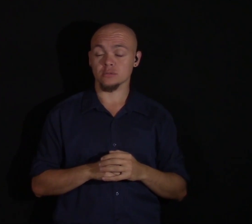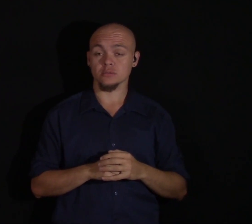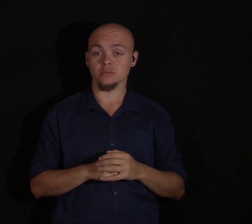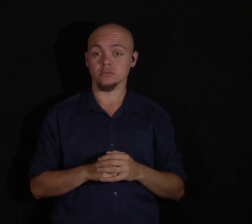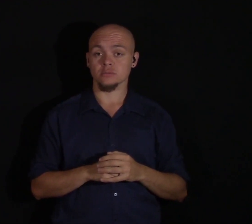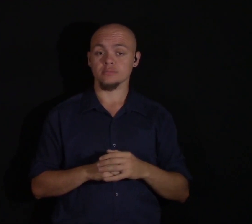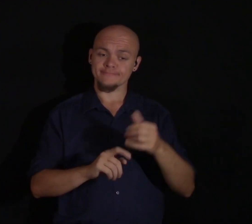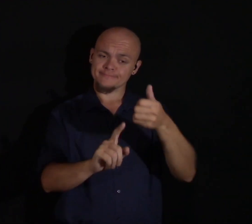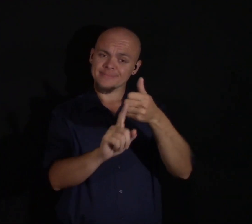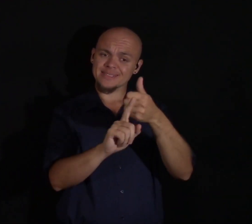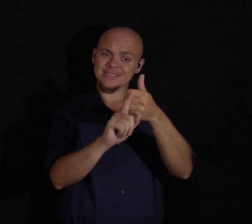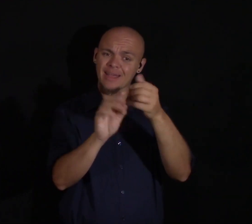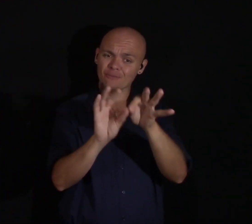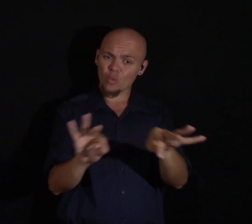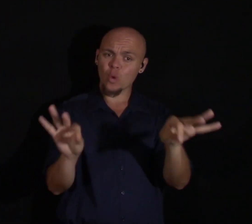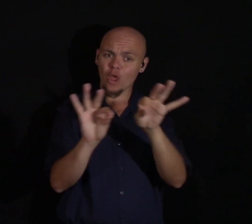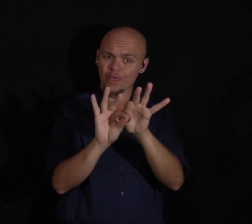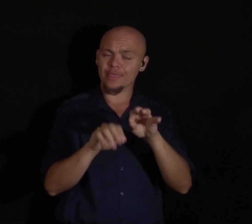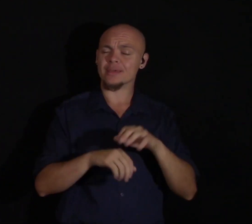self-worth,